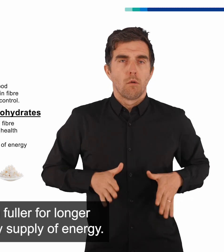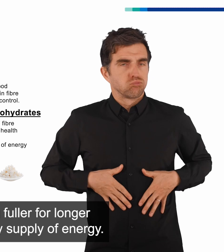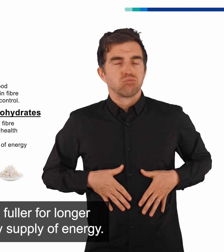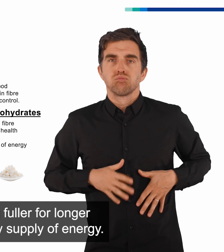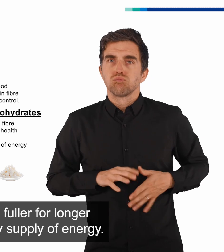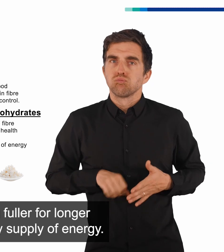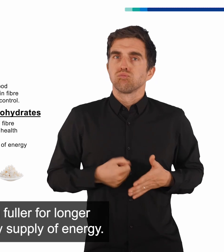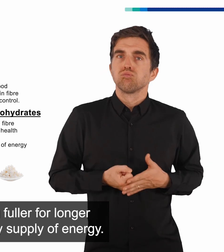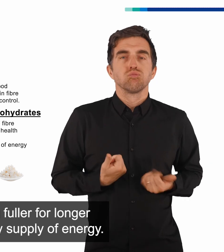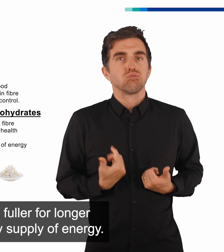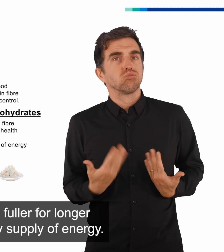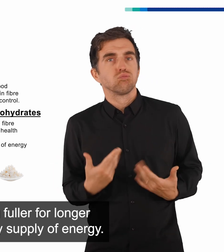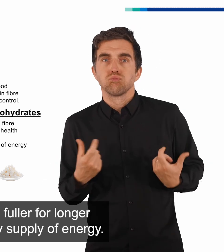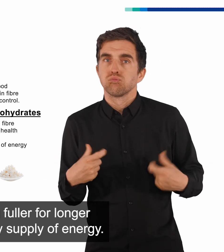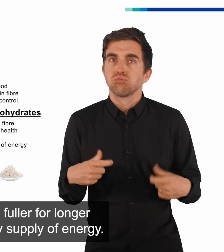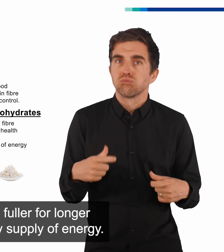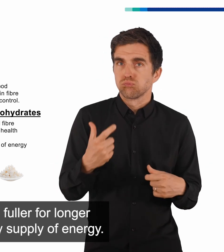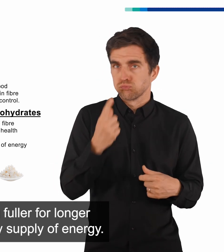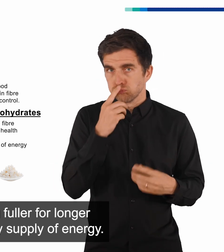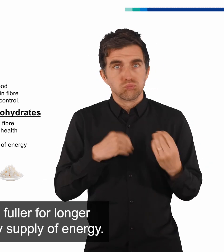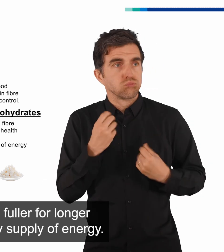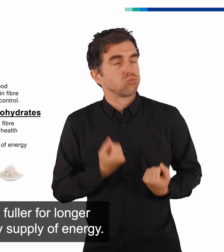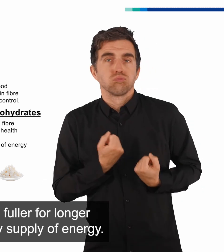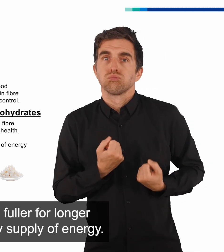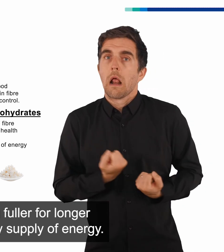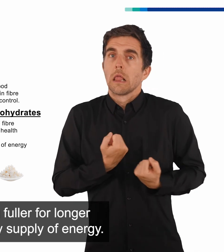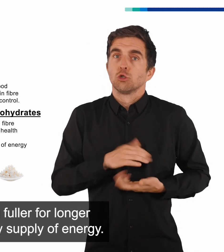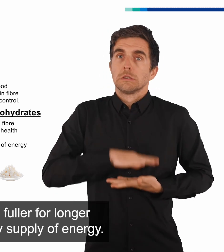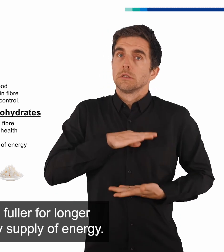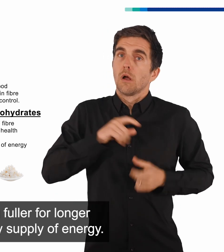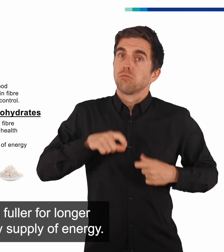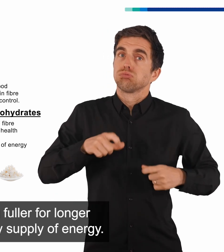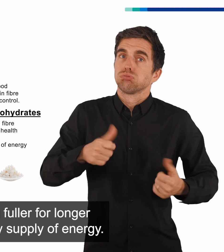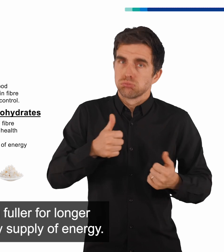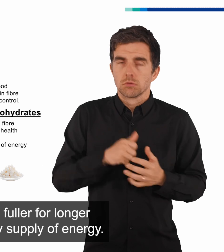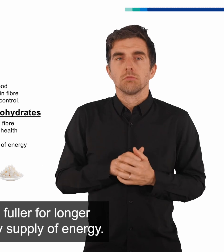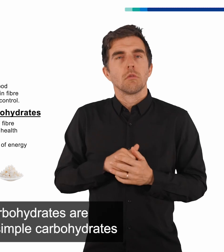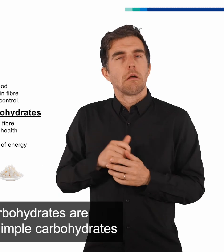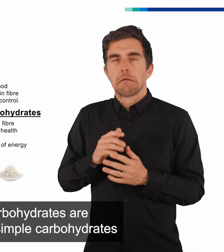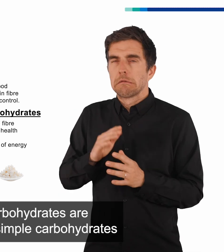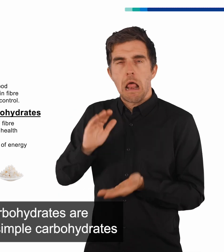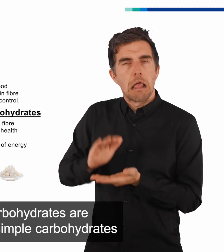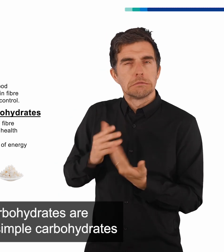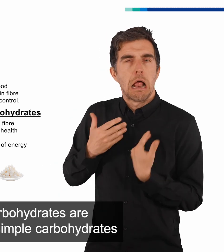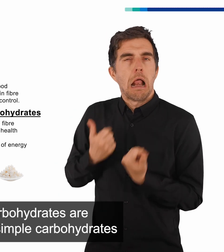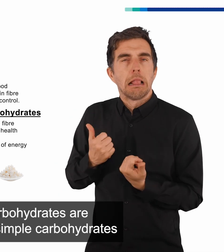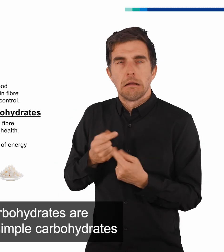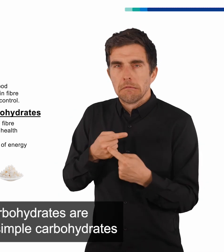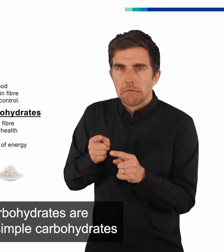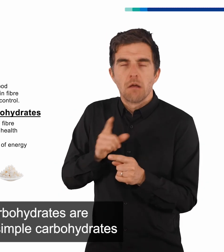biscuits. They are low in vitamins, minerals and fibre and can impact on weight, dental health and